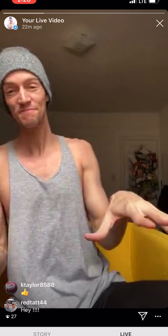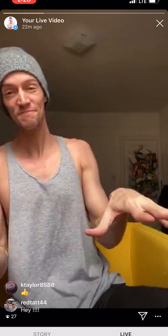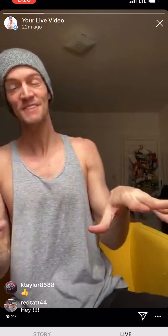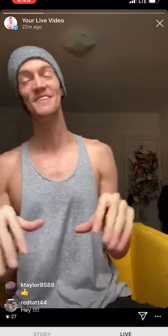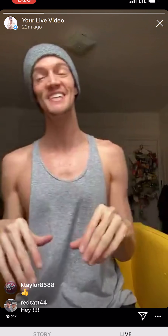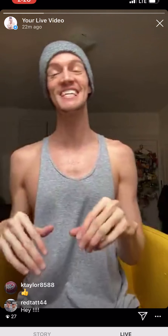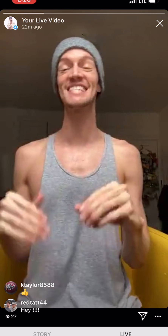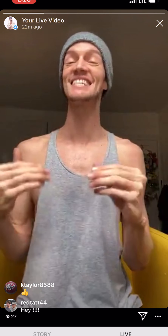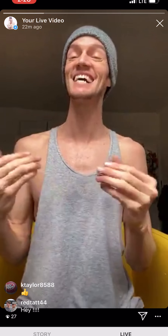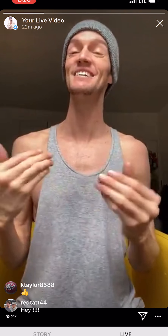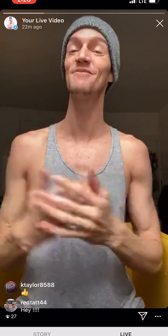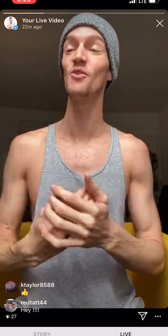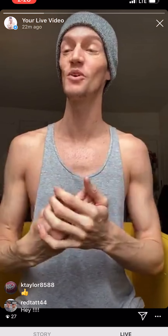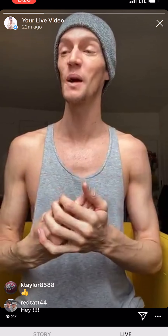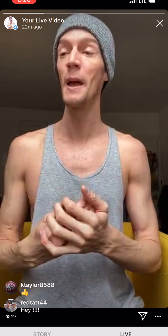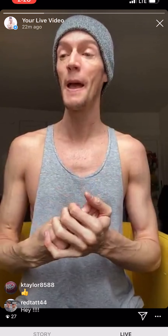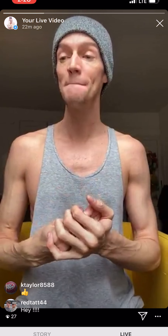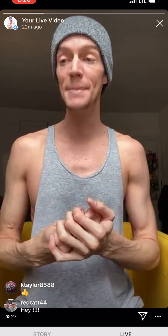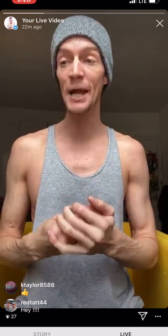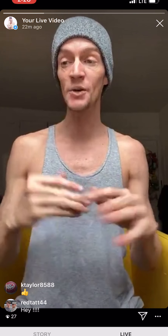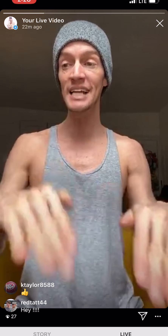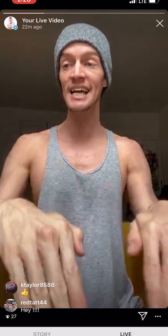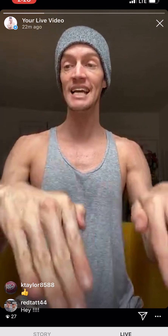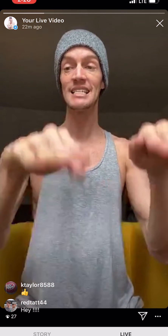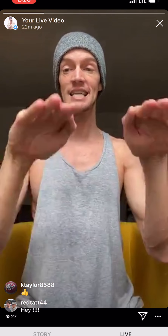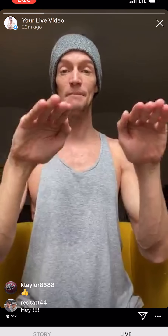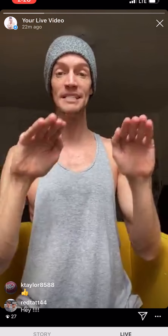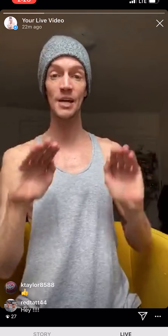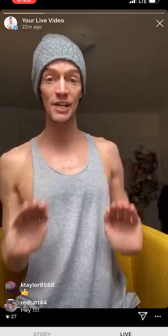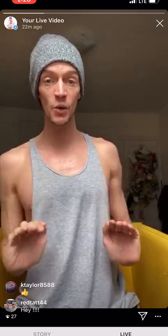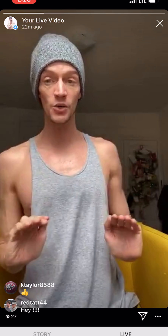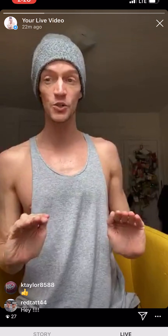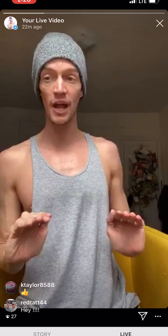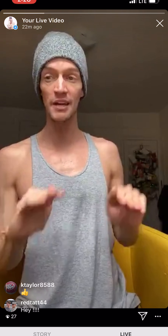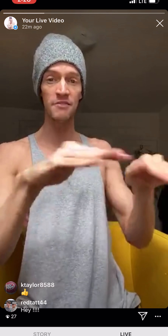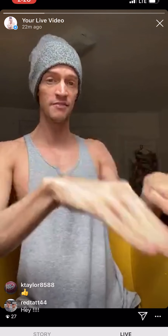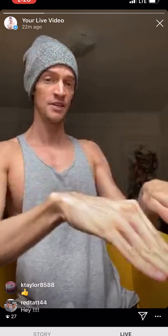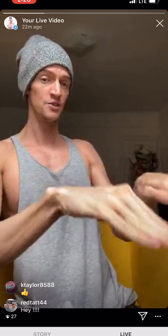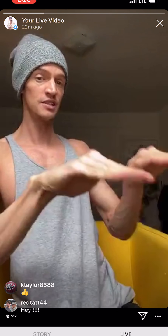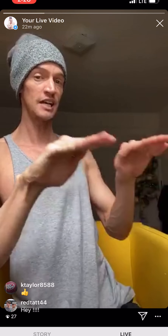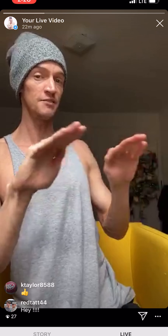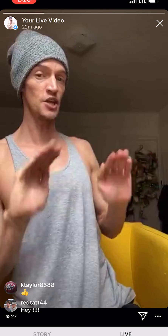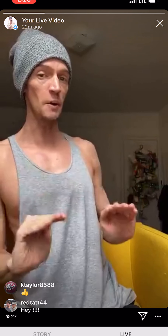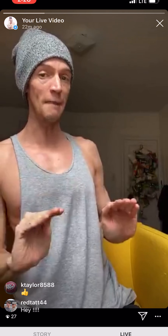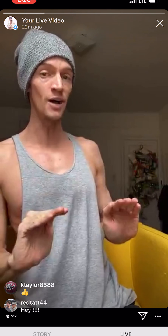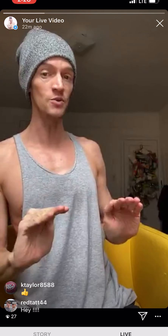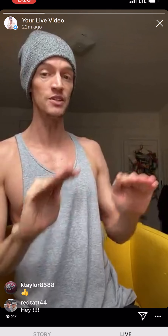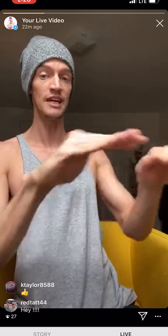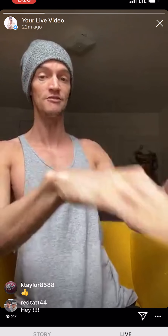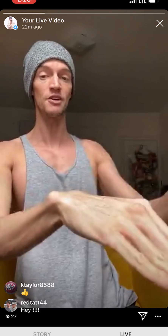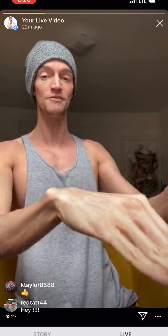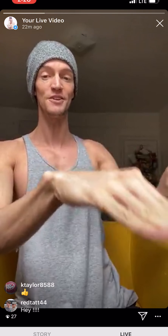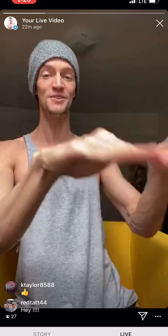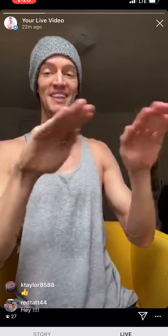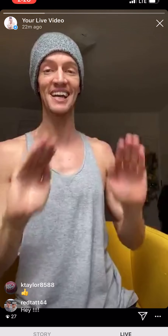Very nice. The sign for bury, cemetery or grave. You just kind of show a mound in front of you. that kind of